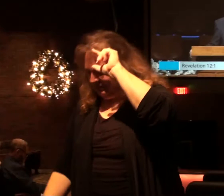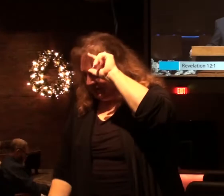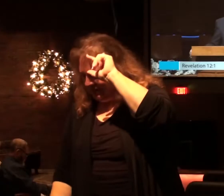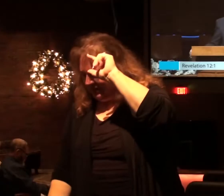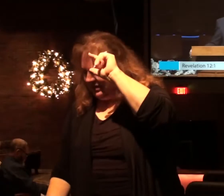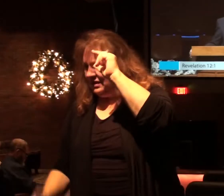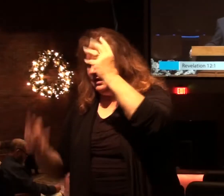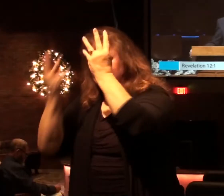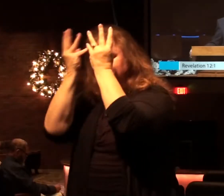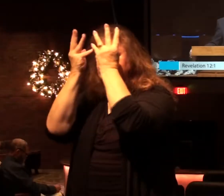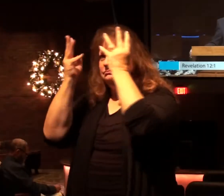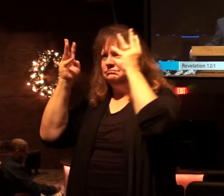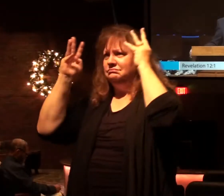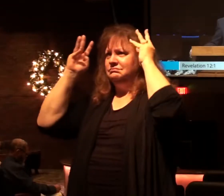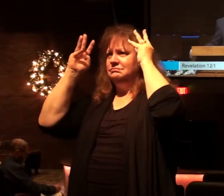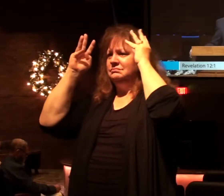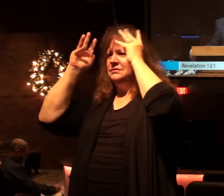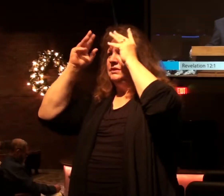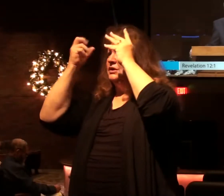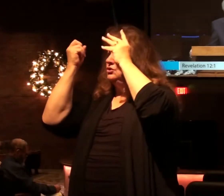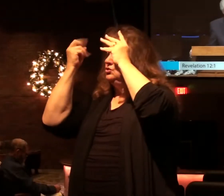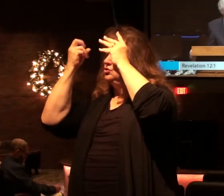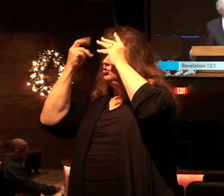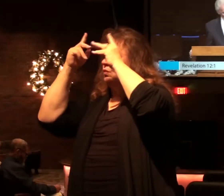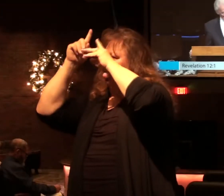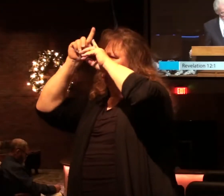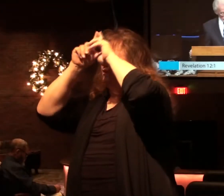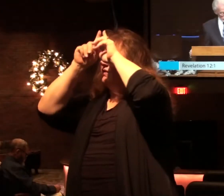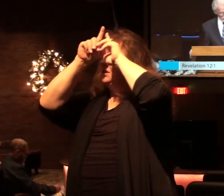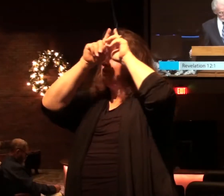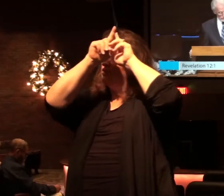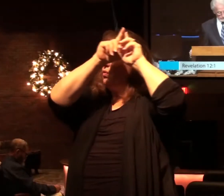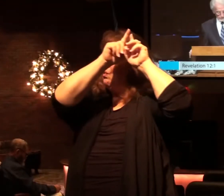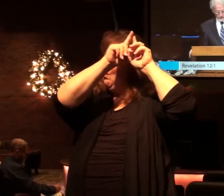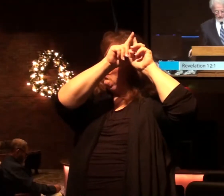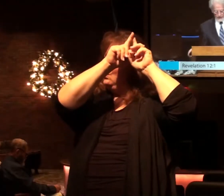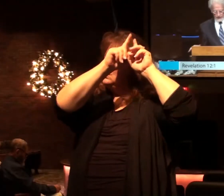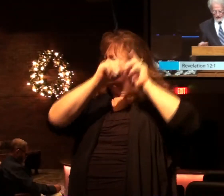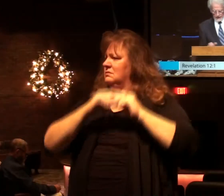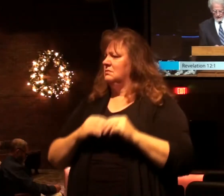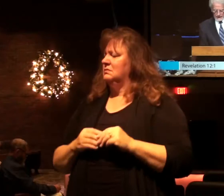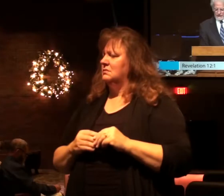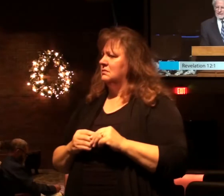on her head a crown of 12 stars.